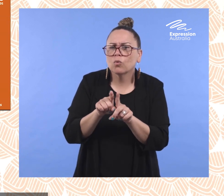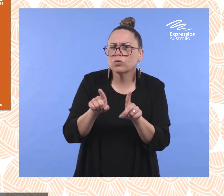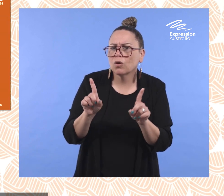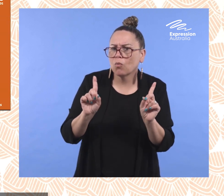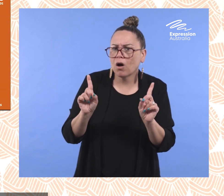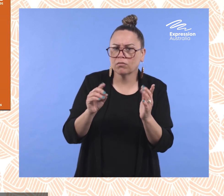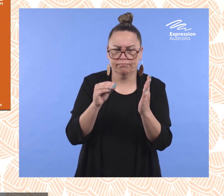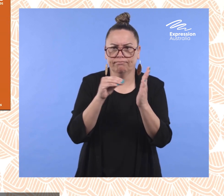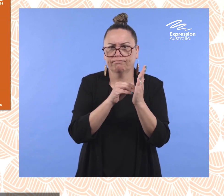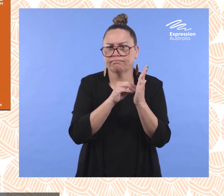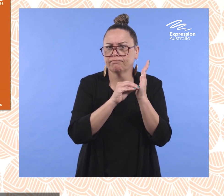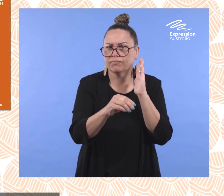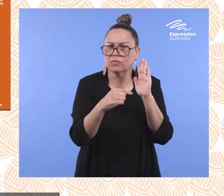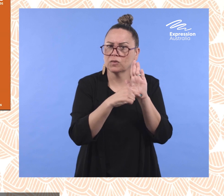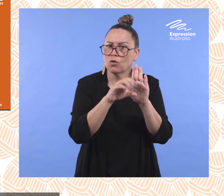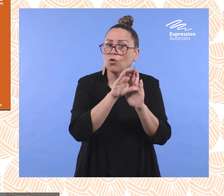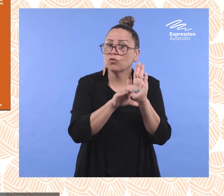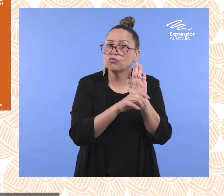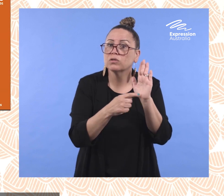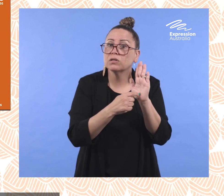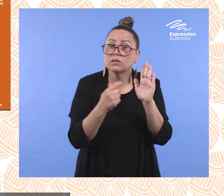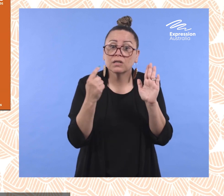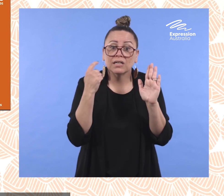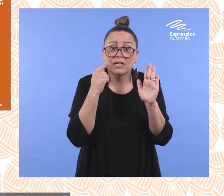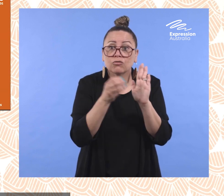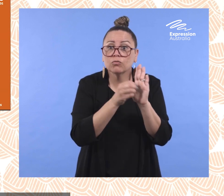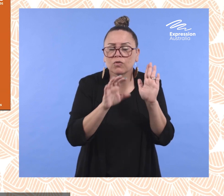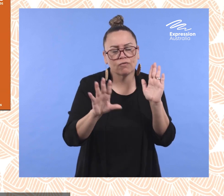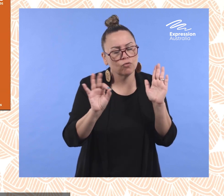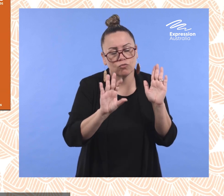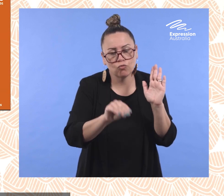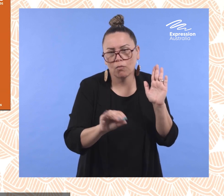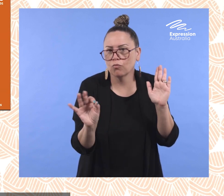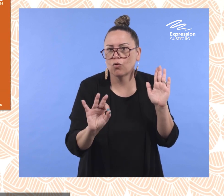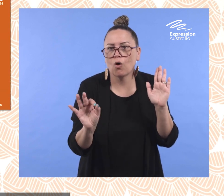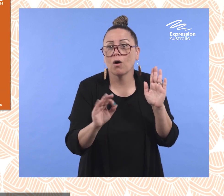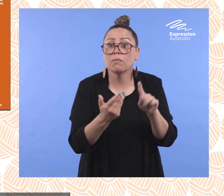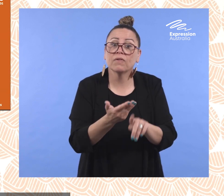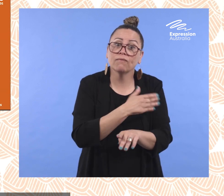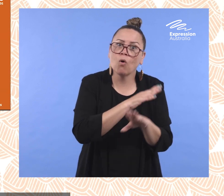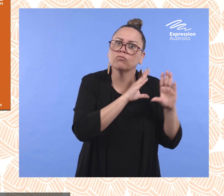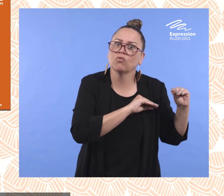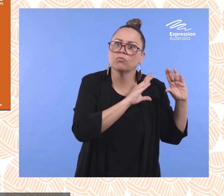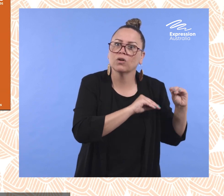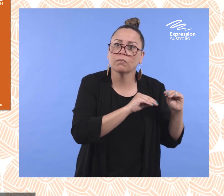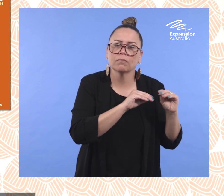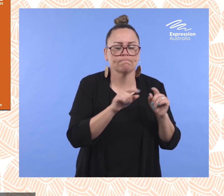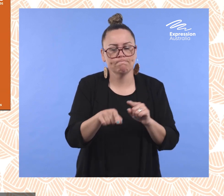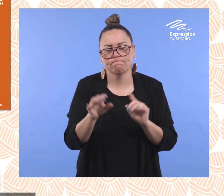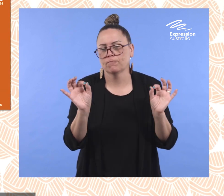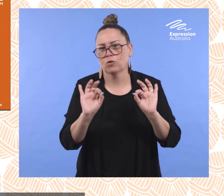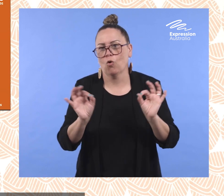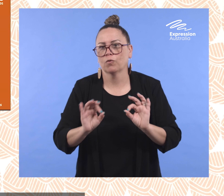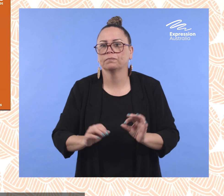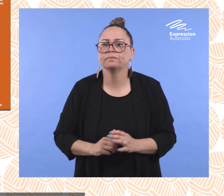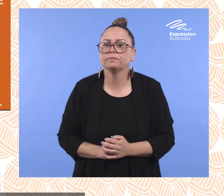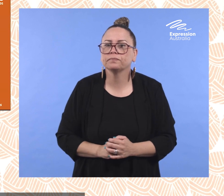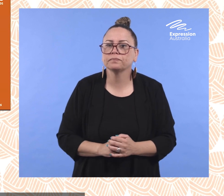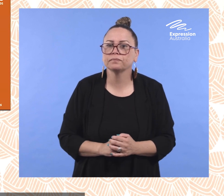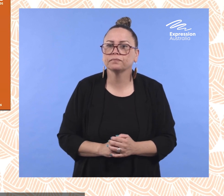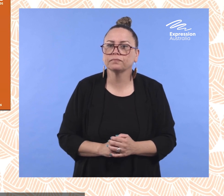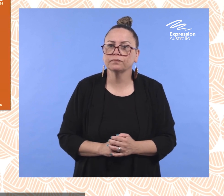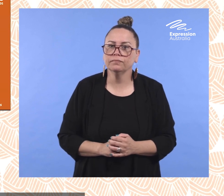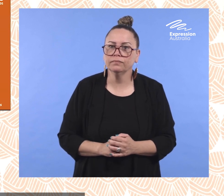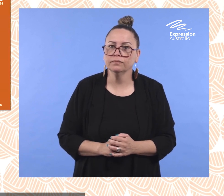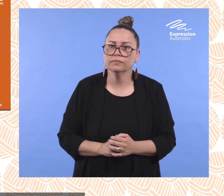in the Constitution and not easily removed, like the old AT6 and NAC and so forth, all those other